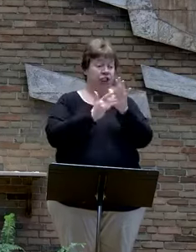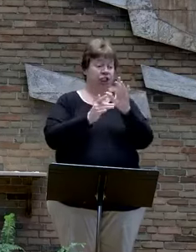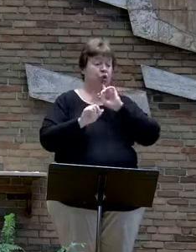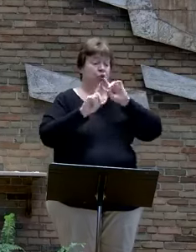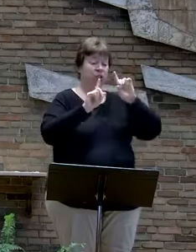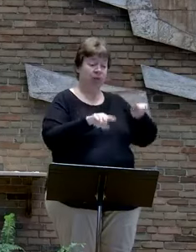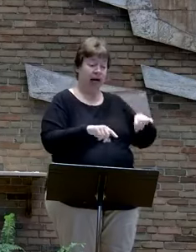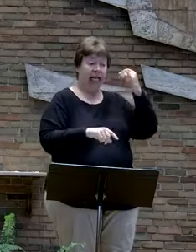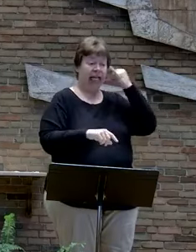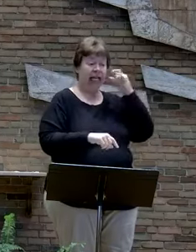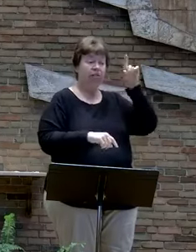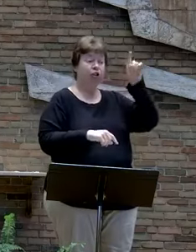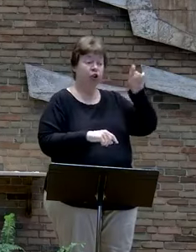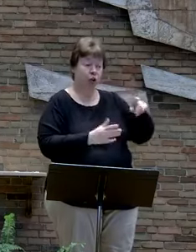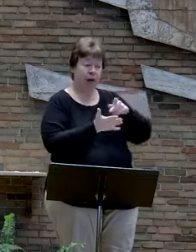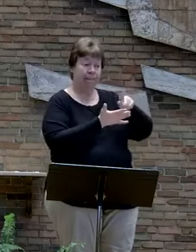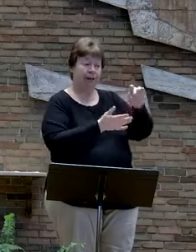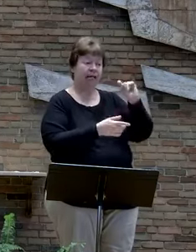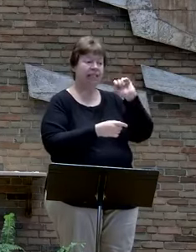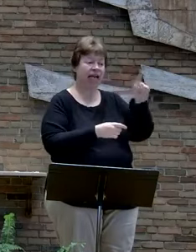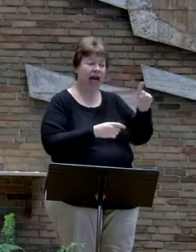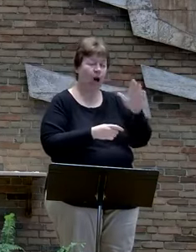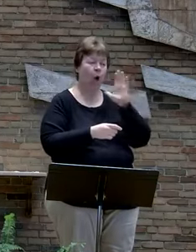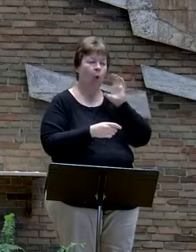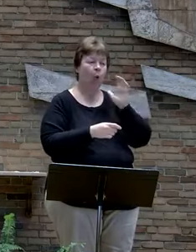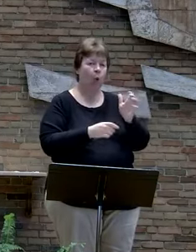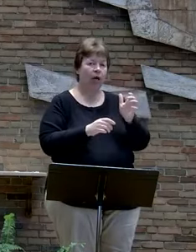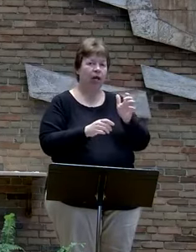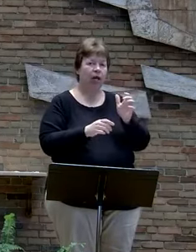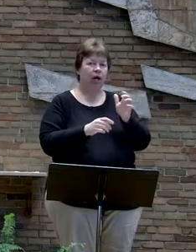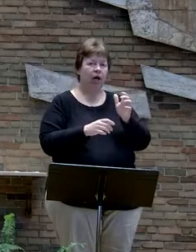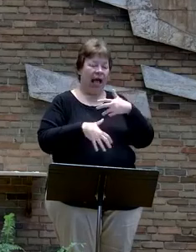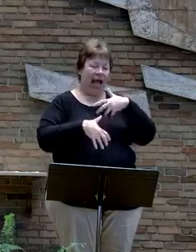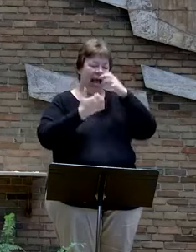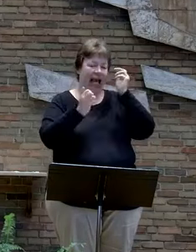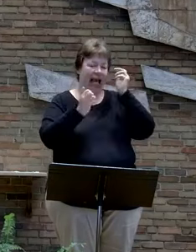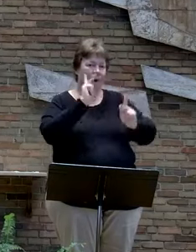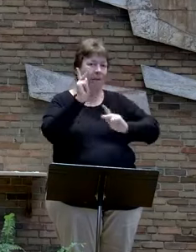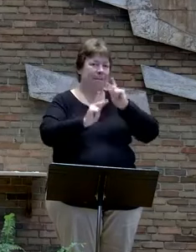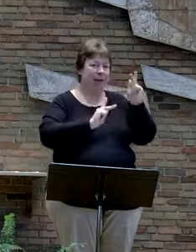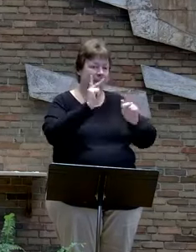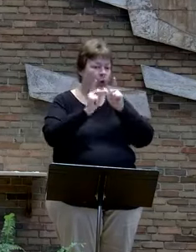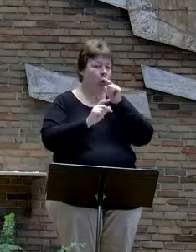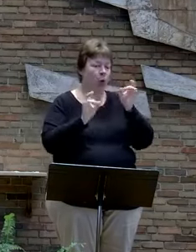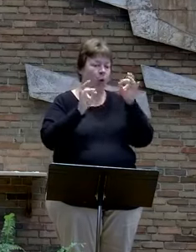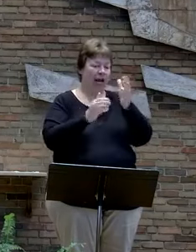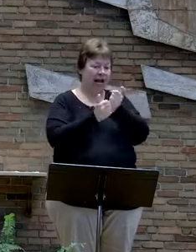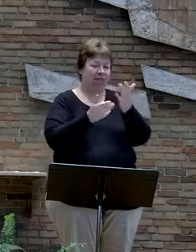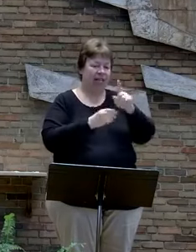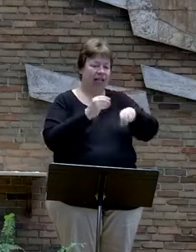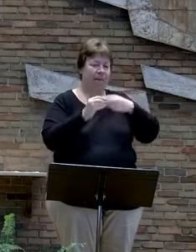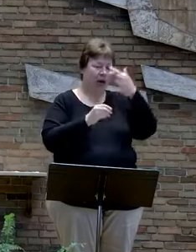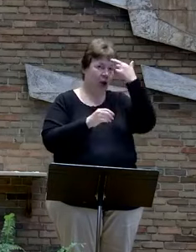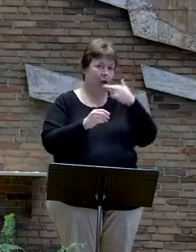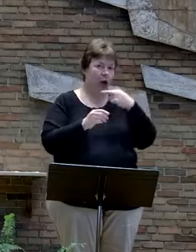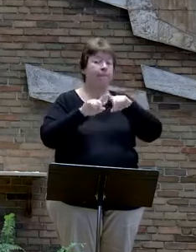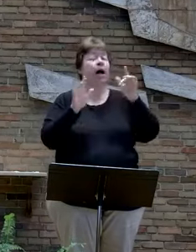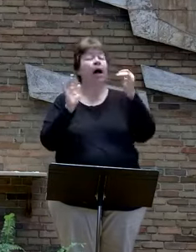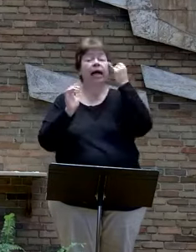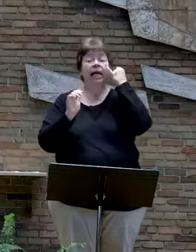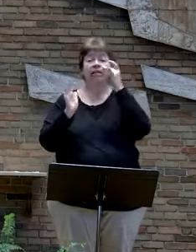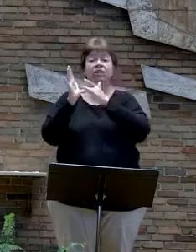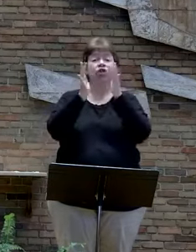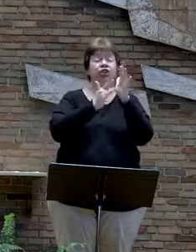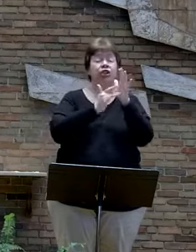they should pay the tax, then he would anger those who hated everything about the Romans. But if he said that the tax